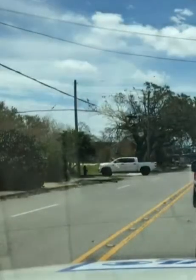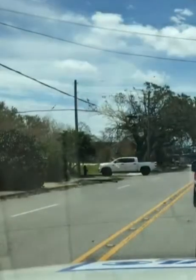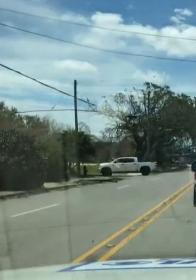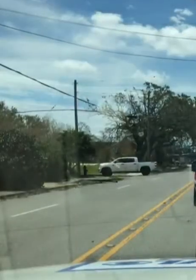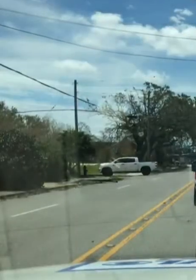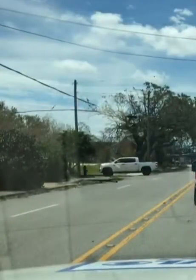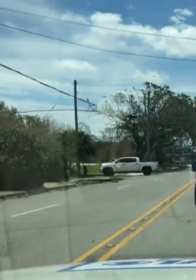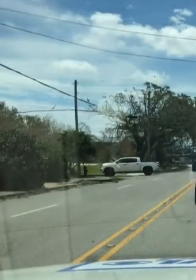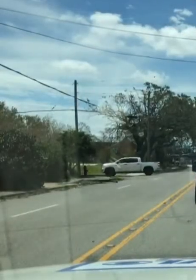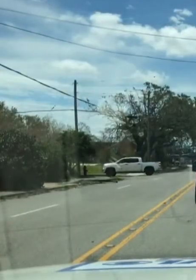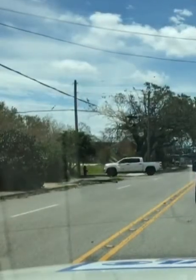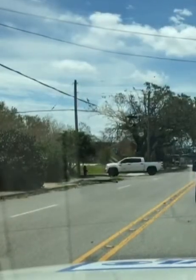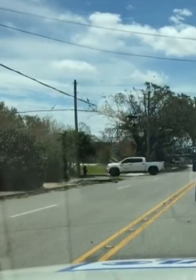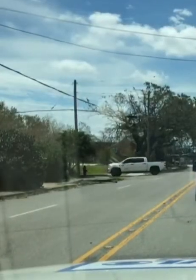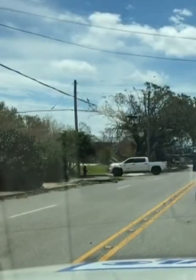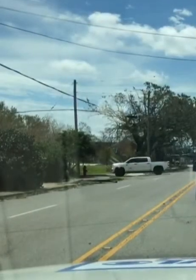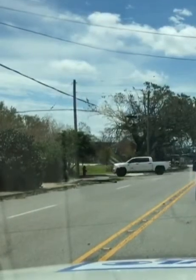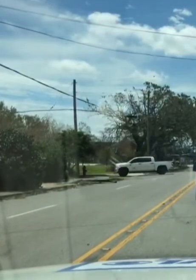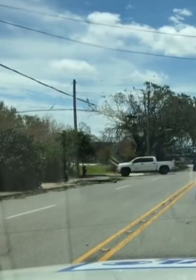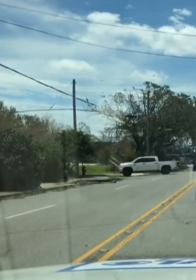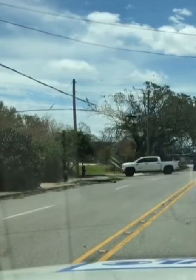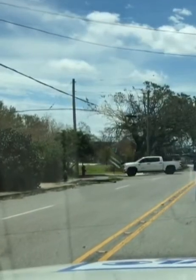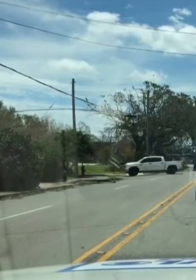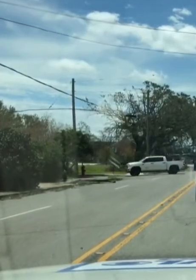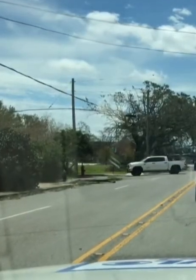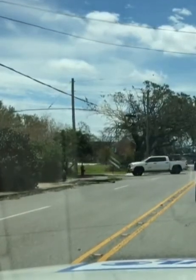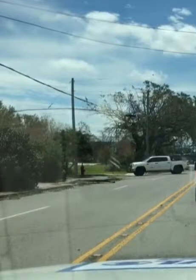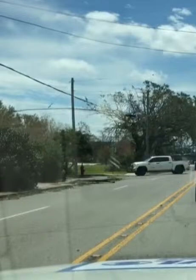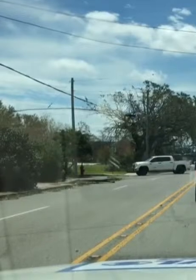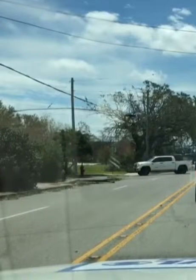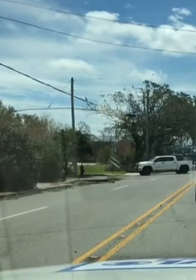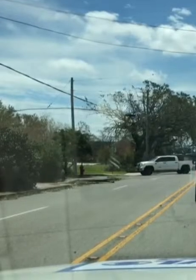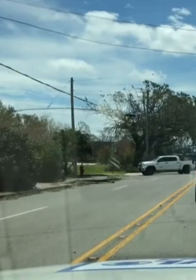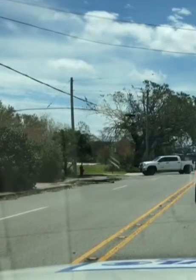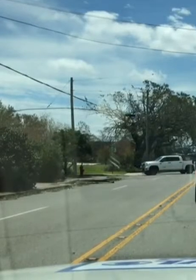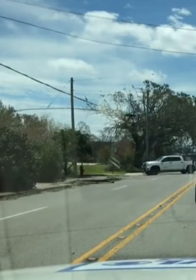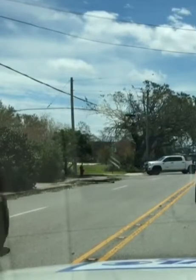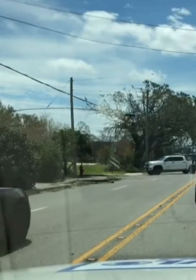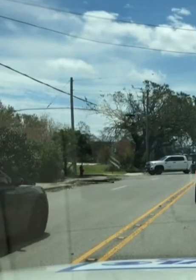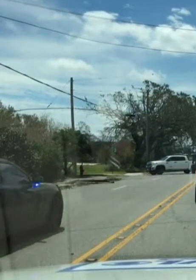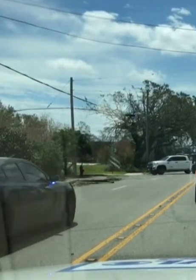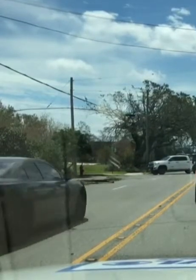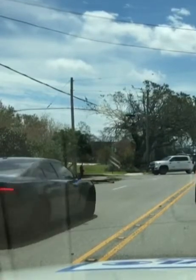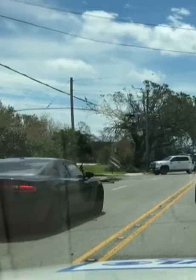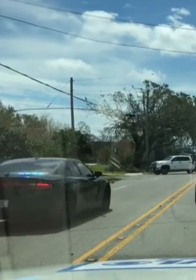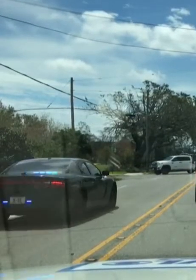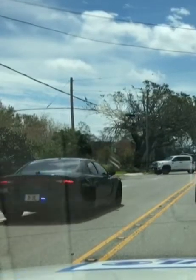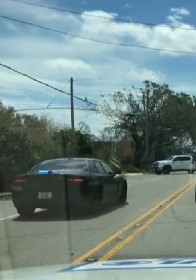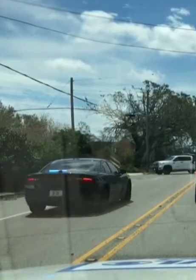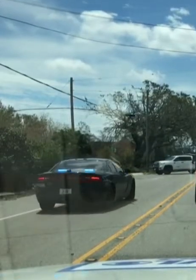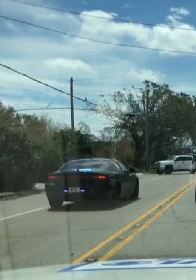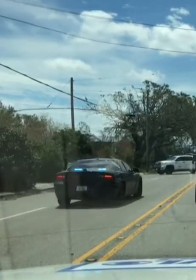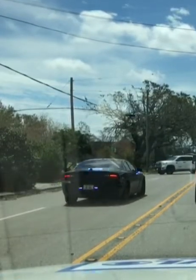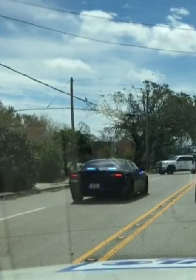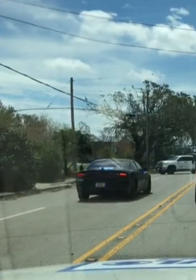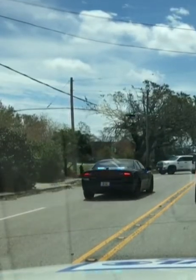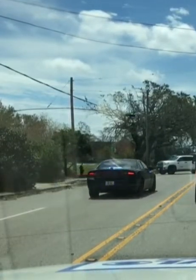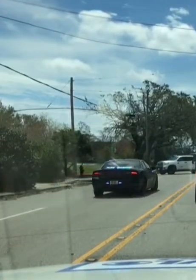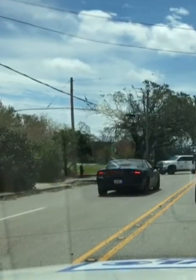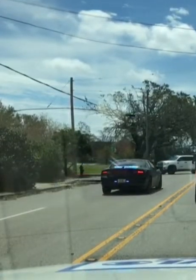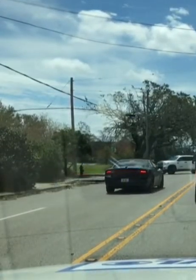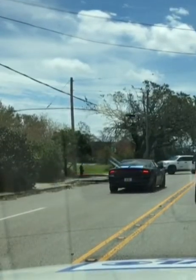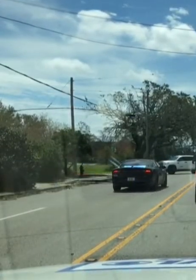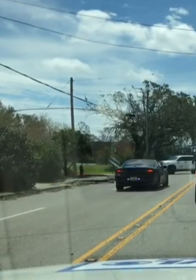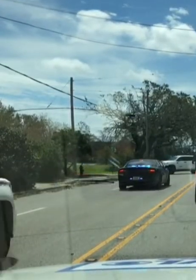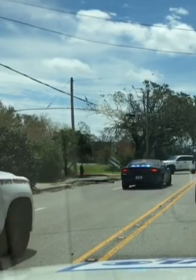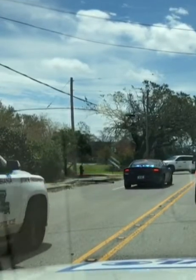are kind of at a standstill because it looks like a car carrier trying to turn around here and is blocking up